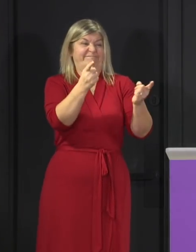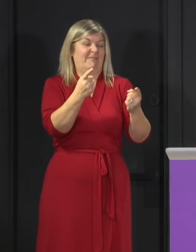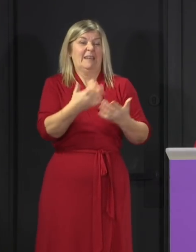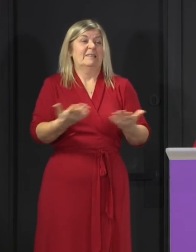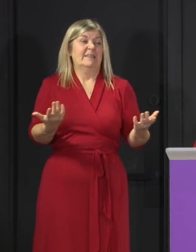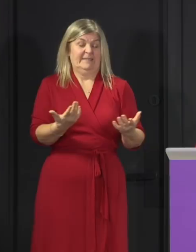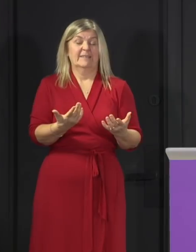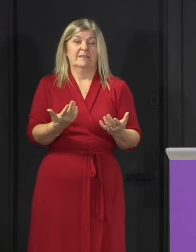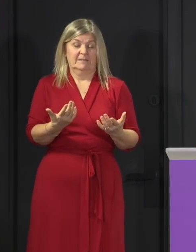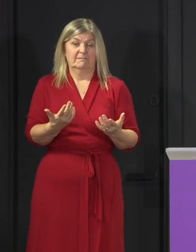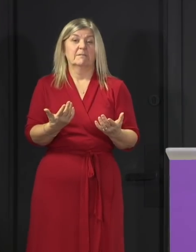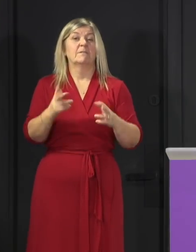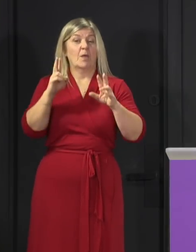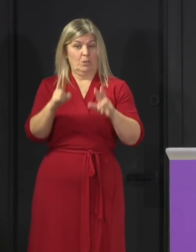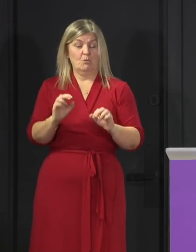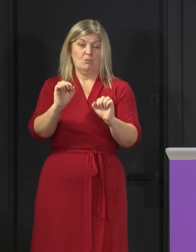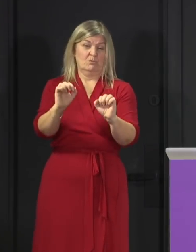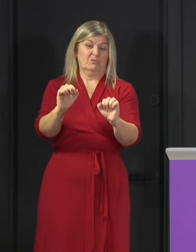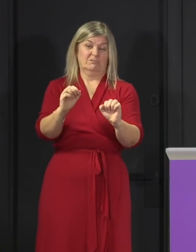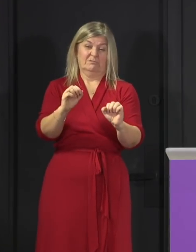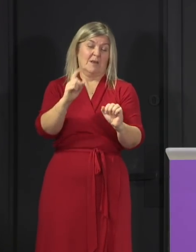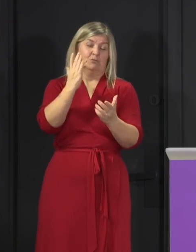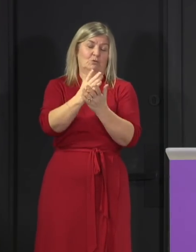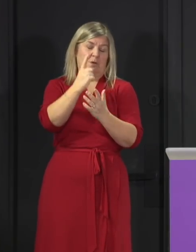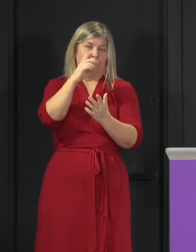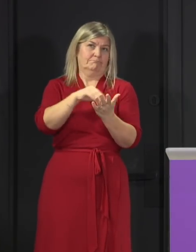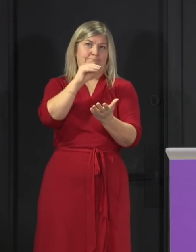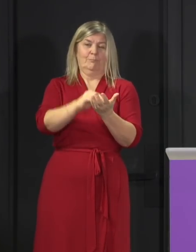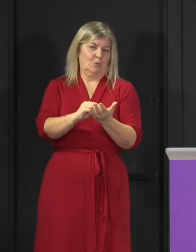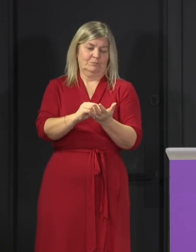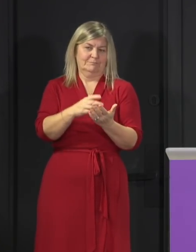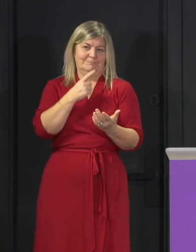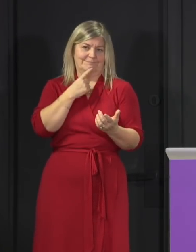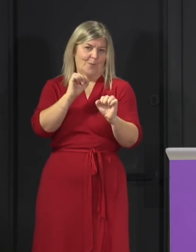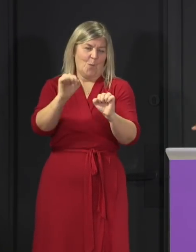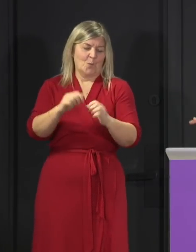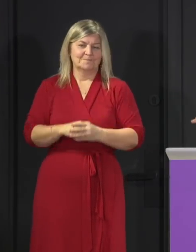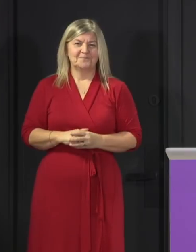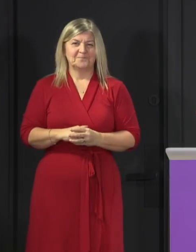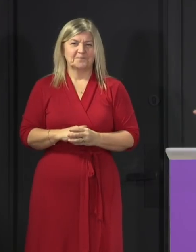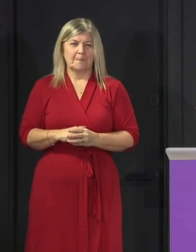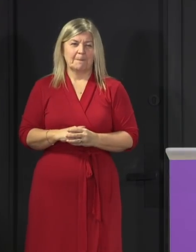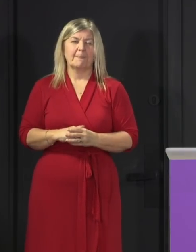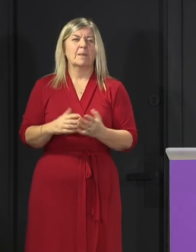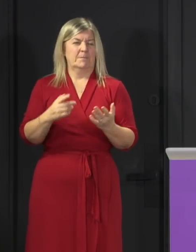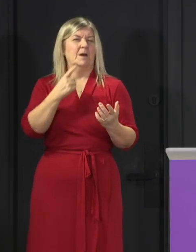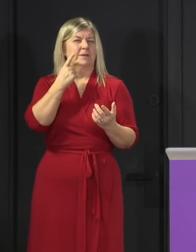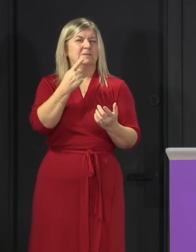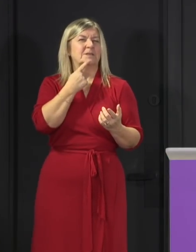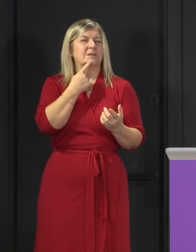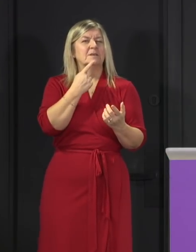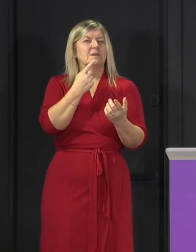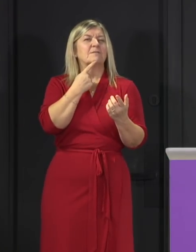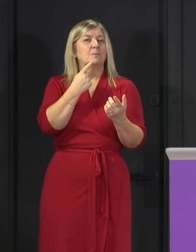of. I think people can draw their own conclusions from some of the data I've just shared with you, although I will see more up-to-date data